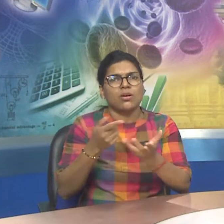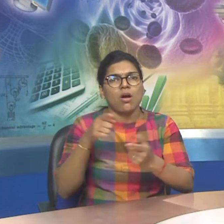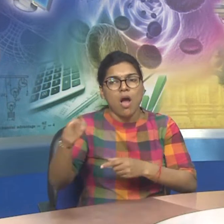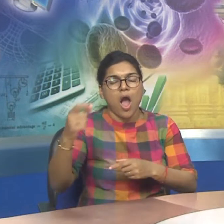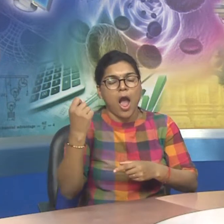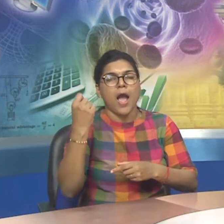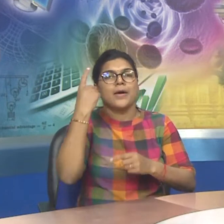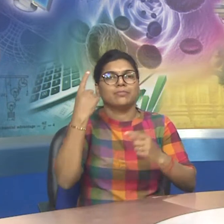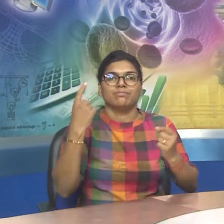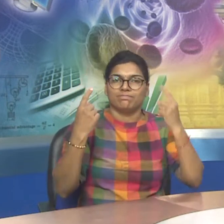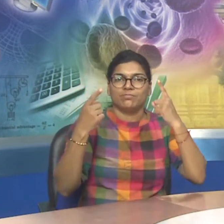ideas are for the world.